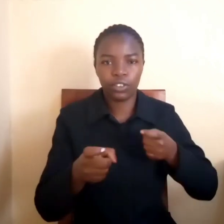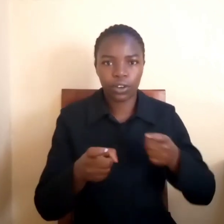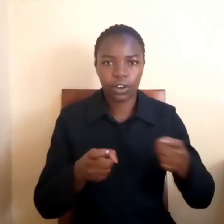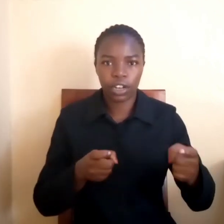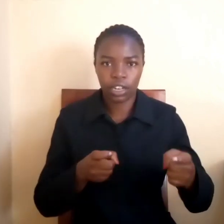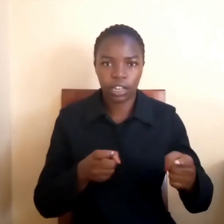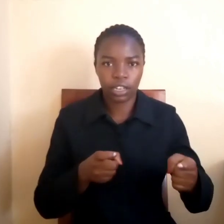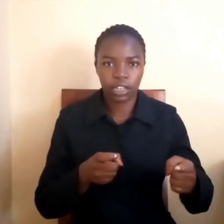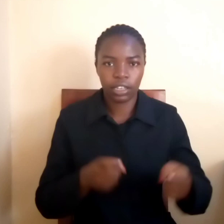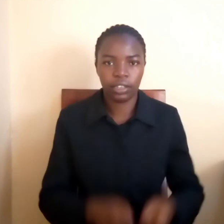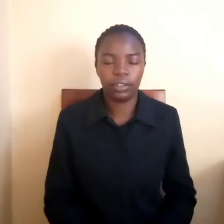control,